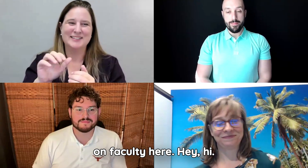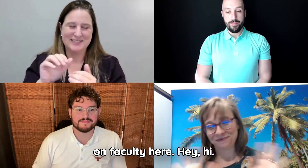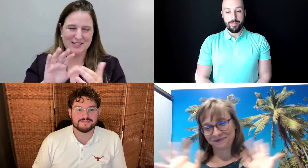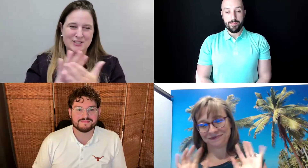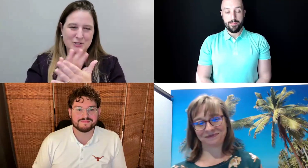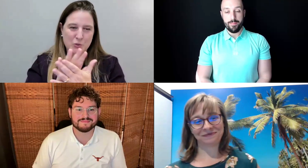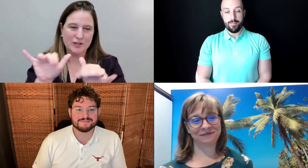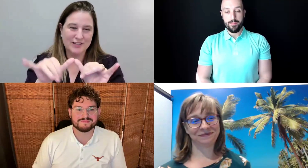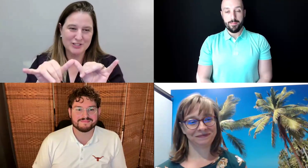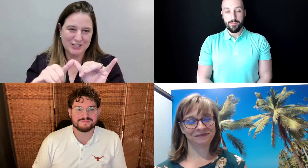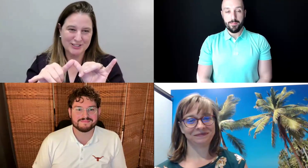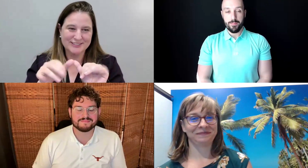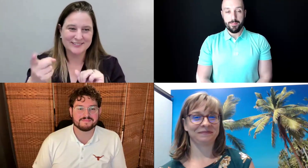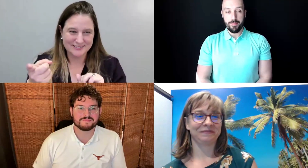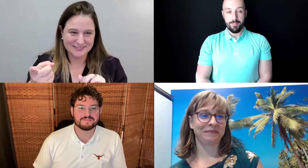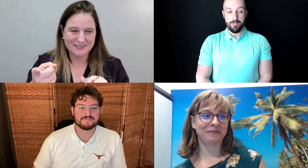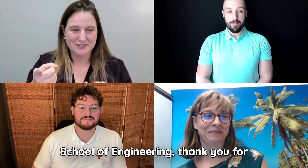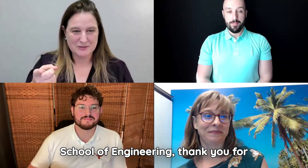hi.